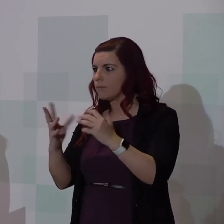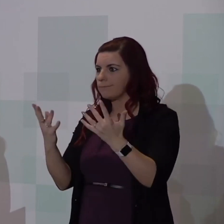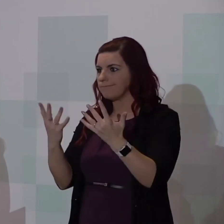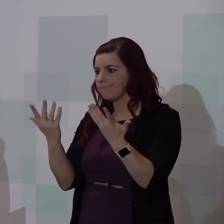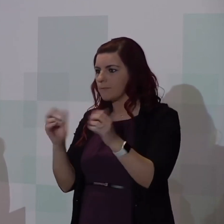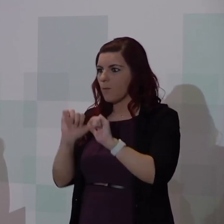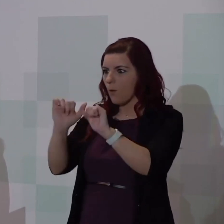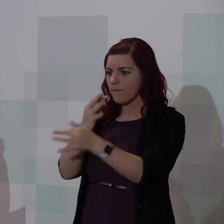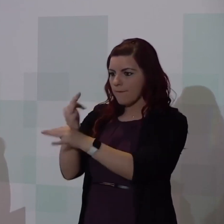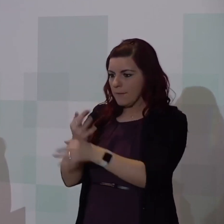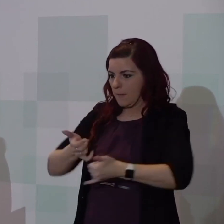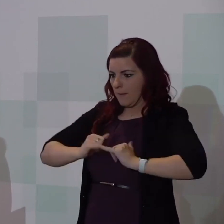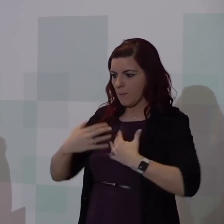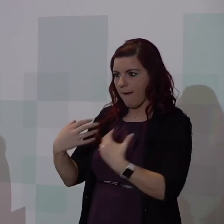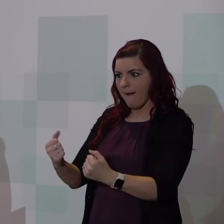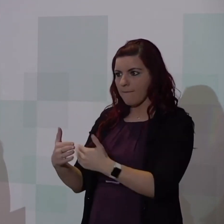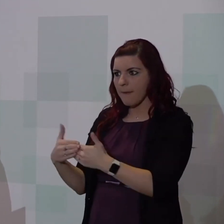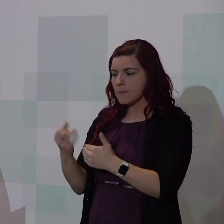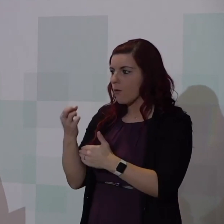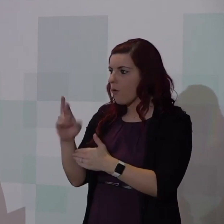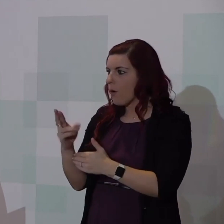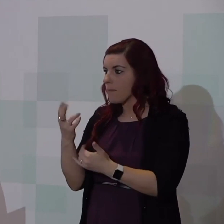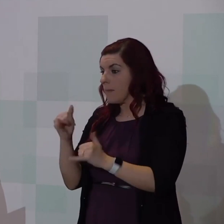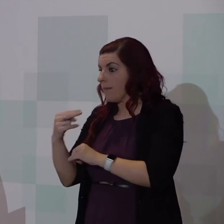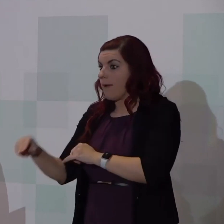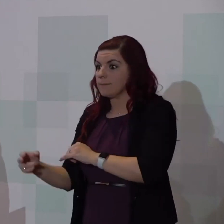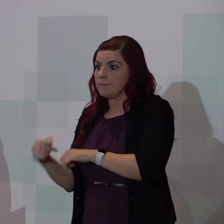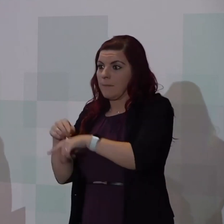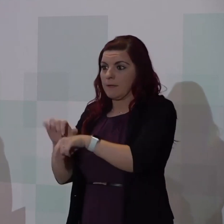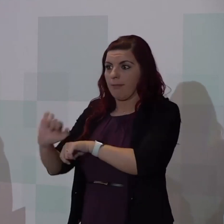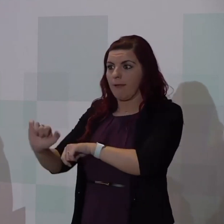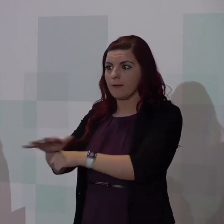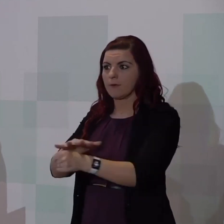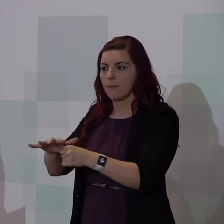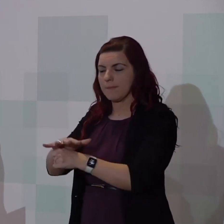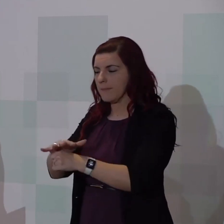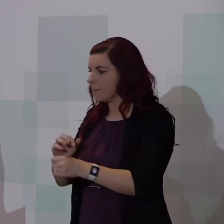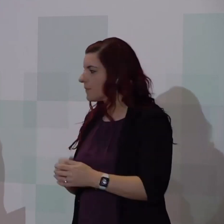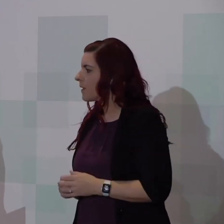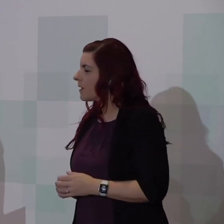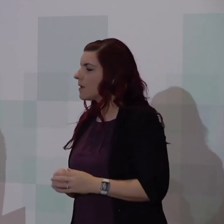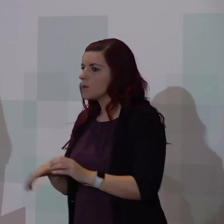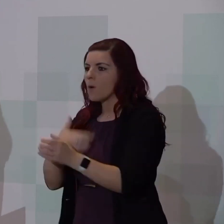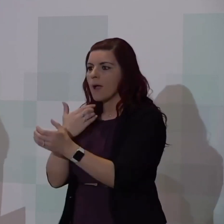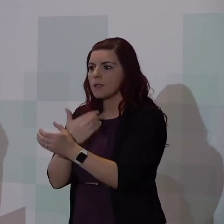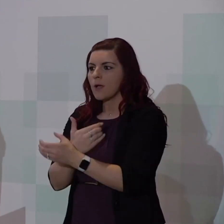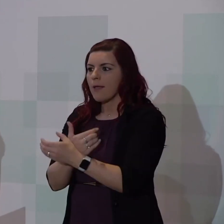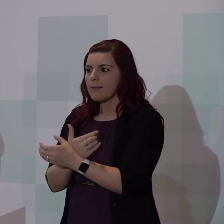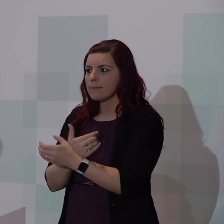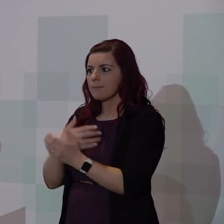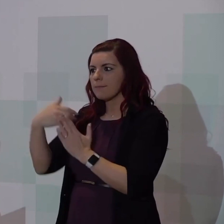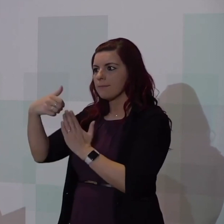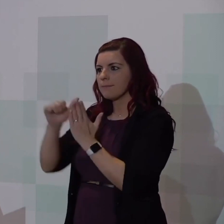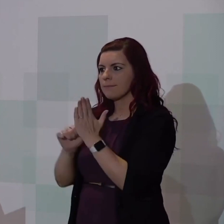families to have children or not, as the case may be. So childlessness, for instance, is